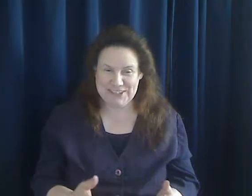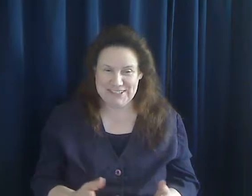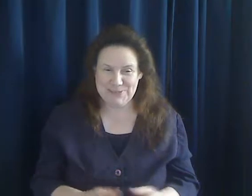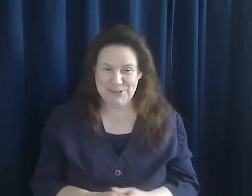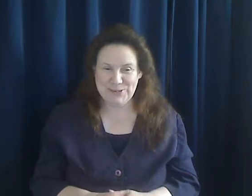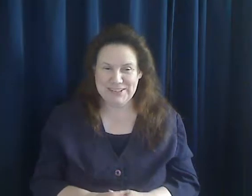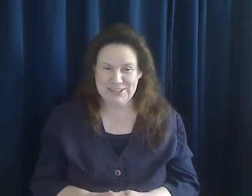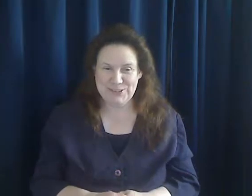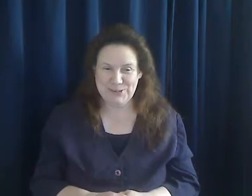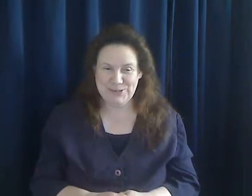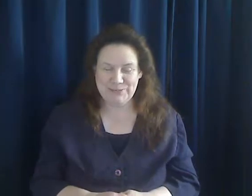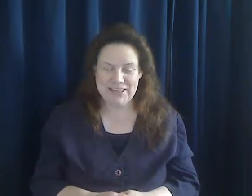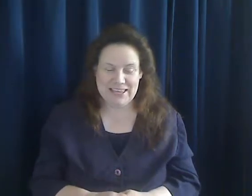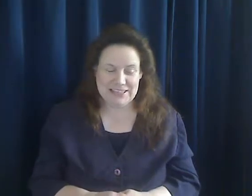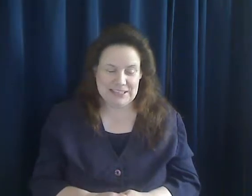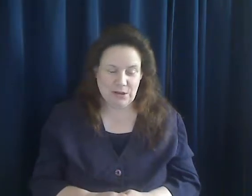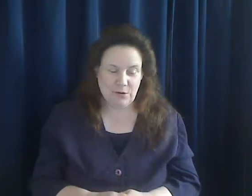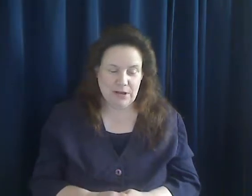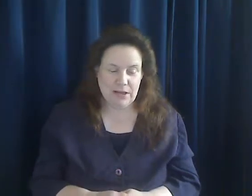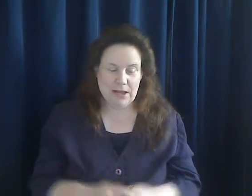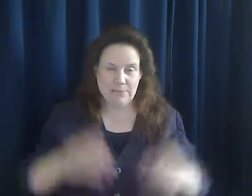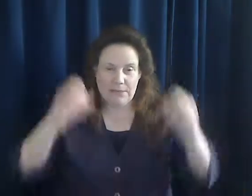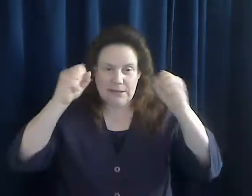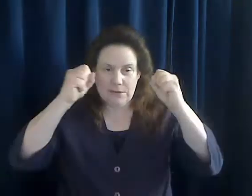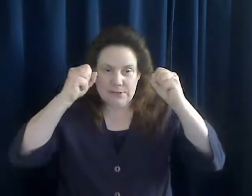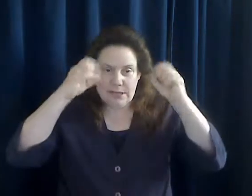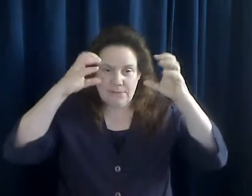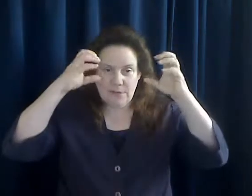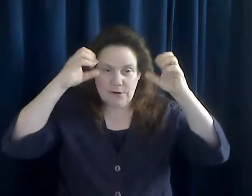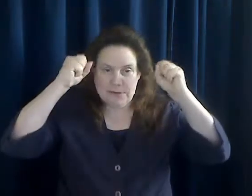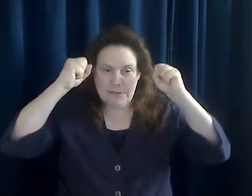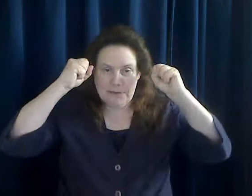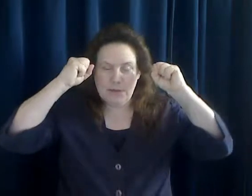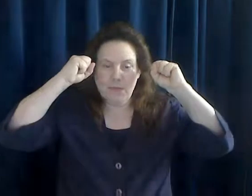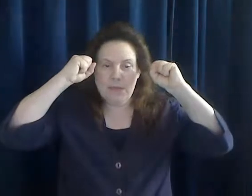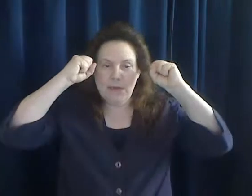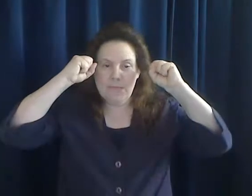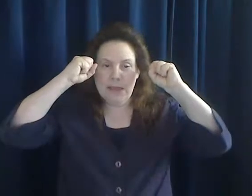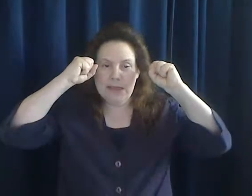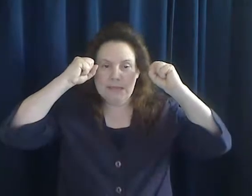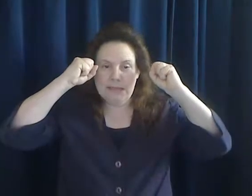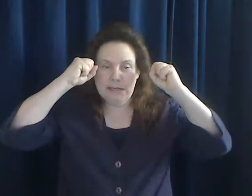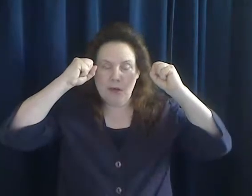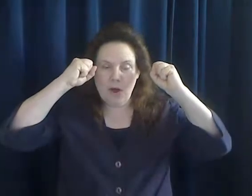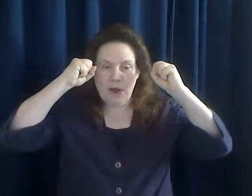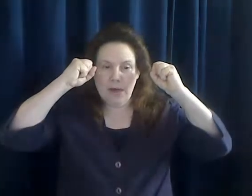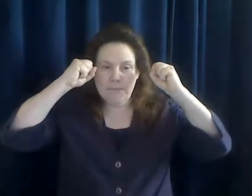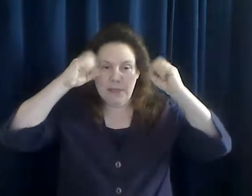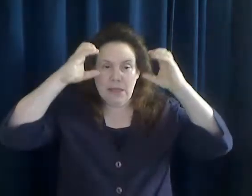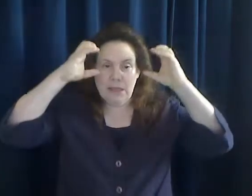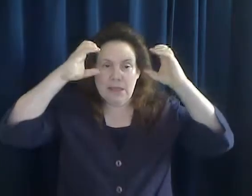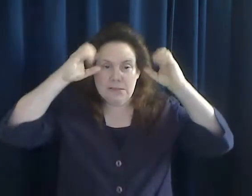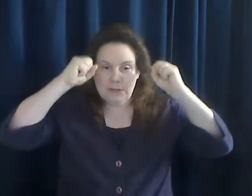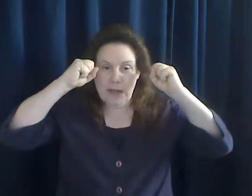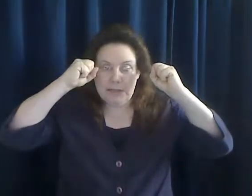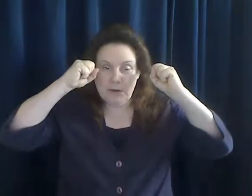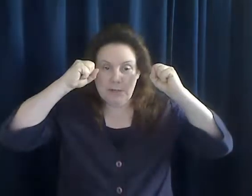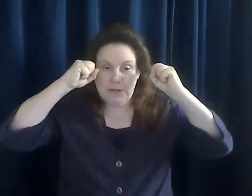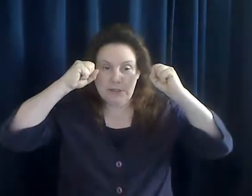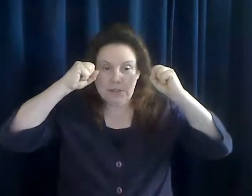choice between two. So another sign for something when you're amazed and in awe, it's your eyes opening and shining.